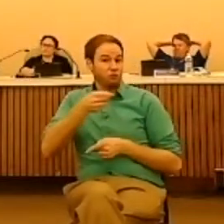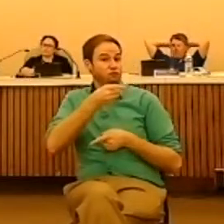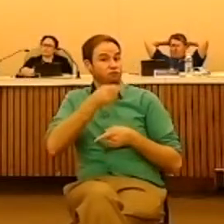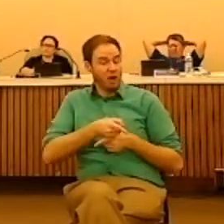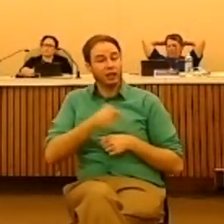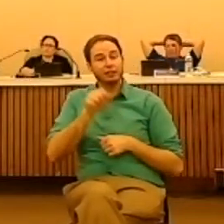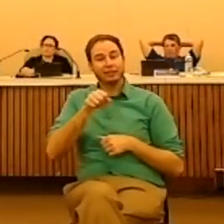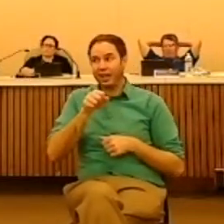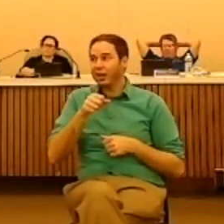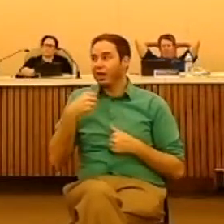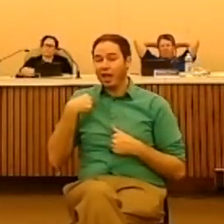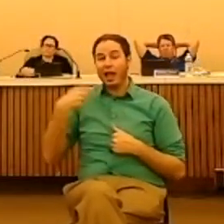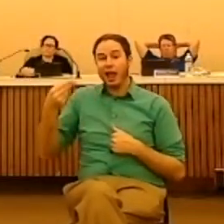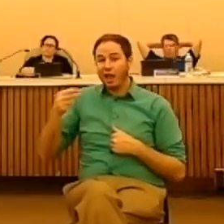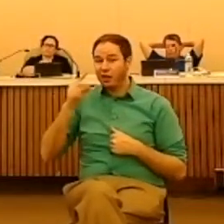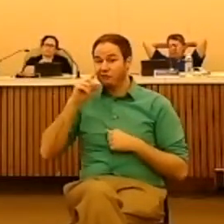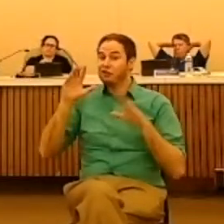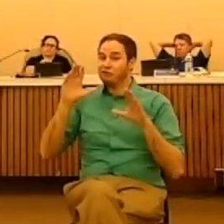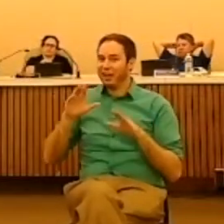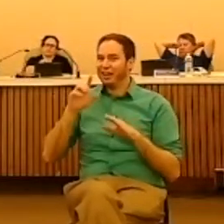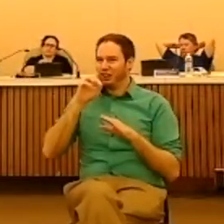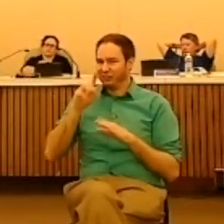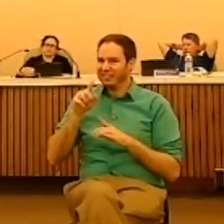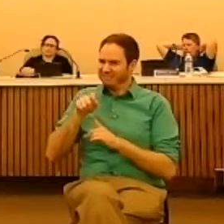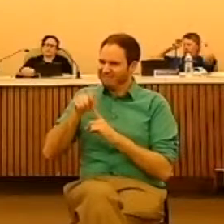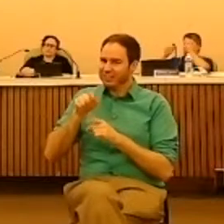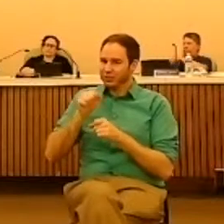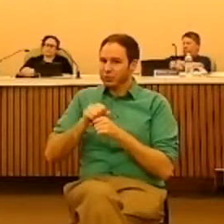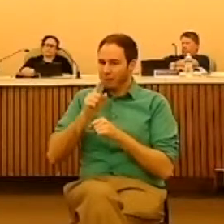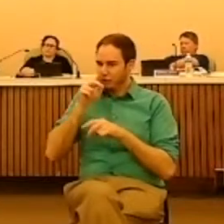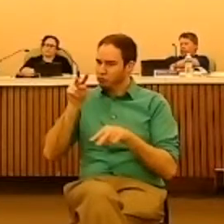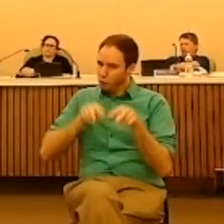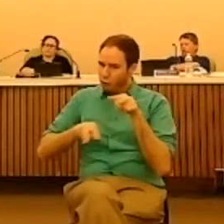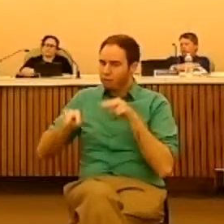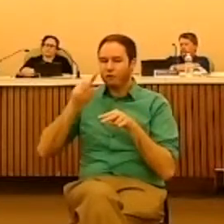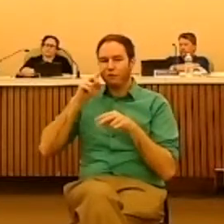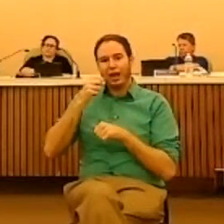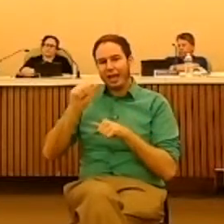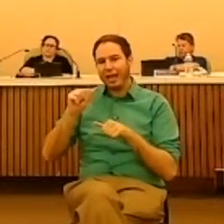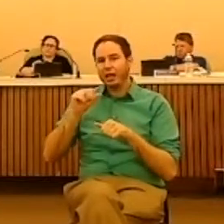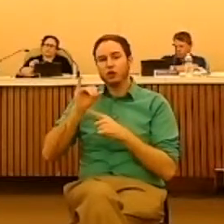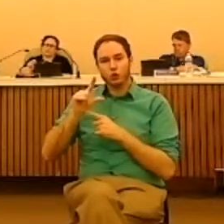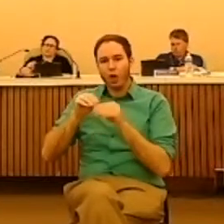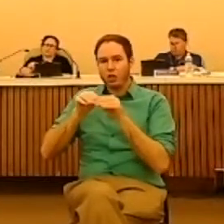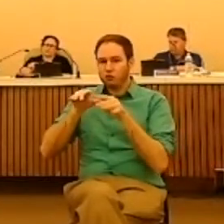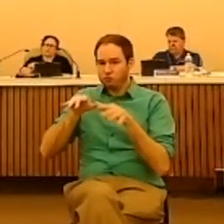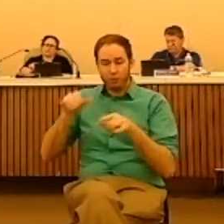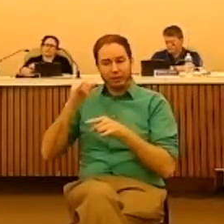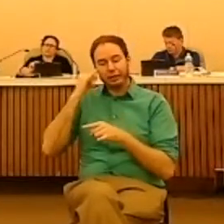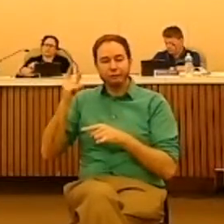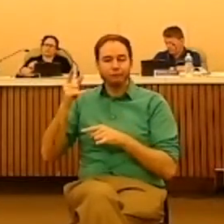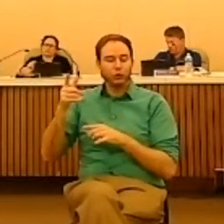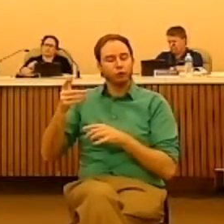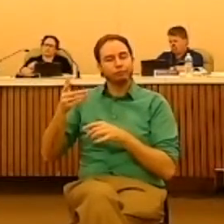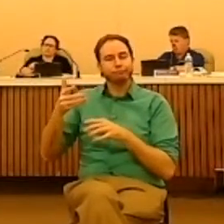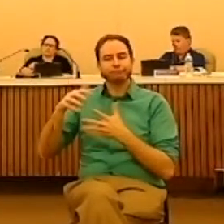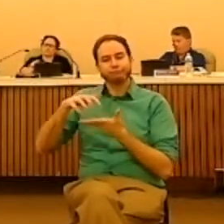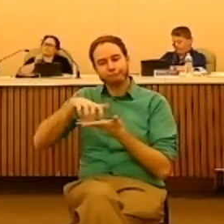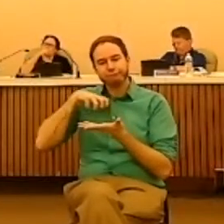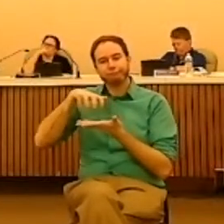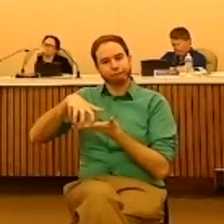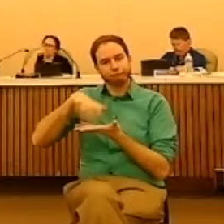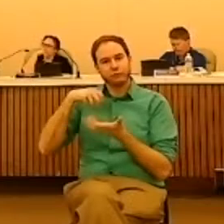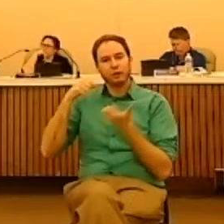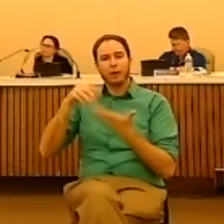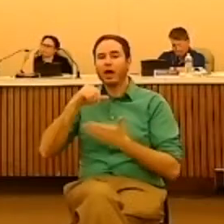right. Henrietta does a great job overseeing these sites for erosion. And if you don't, because you're removing tremendous